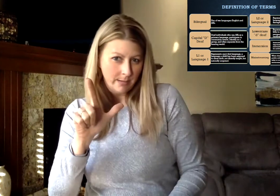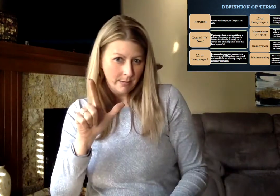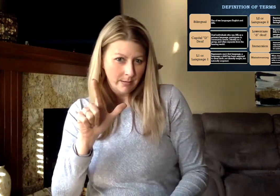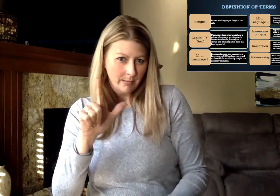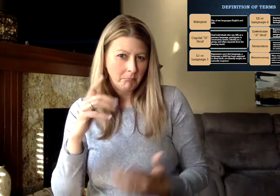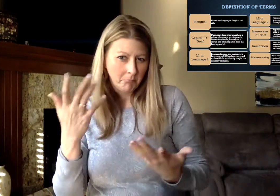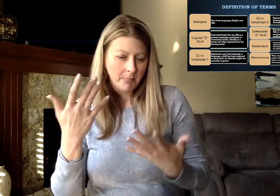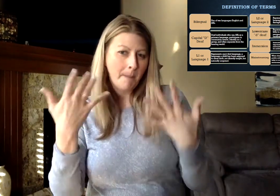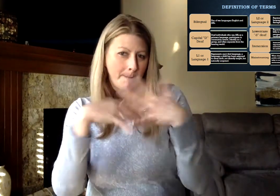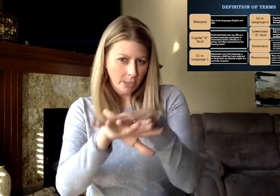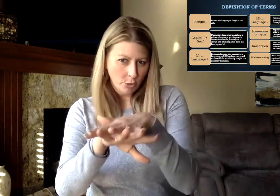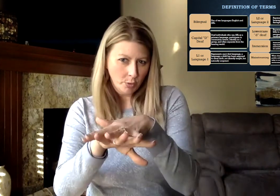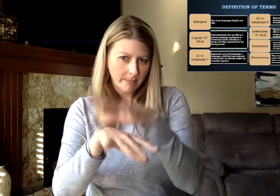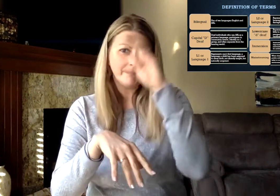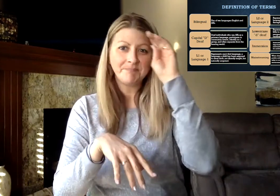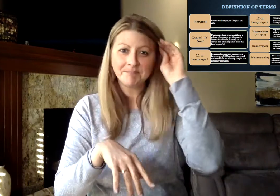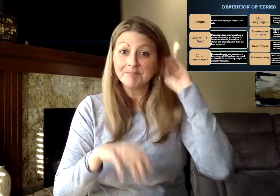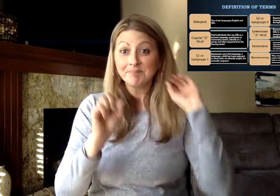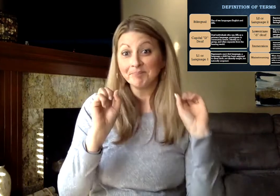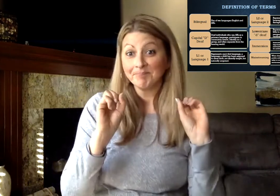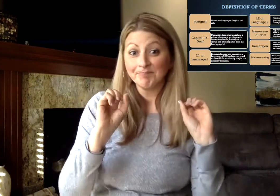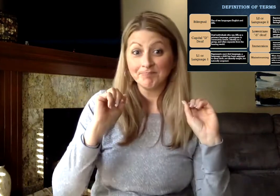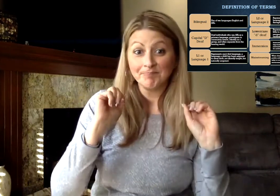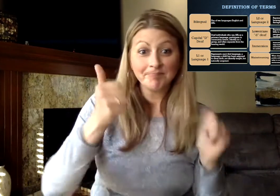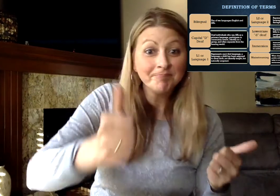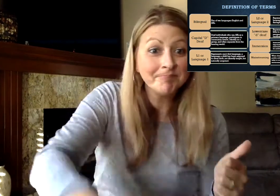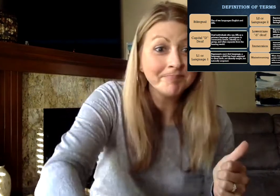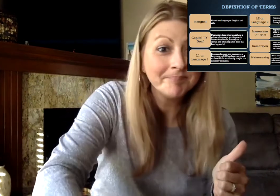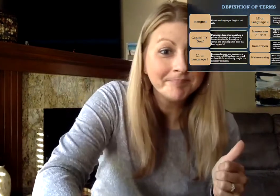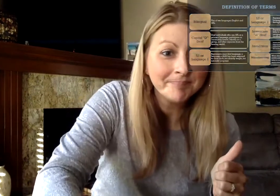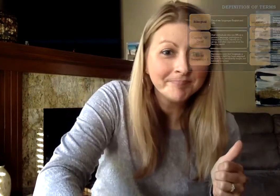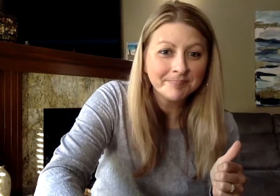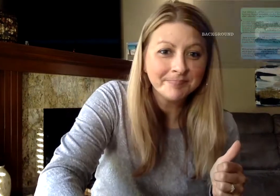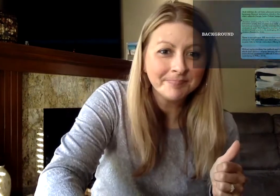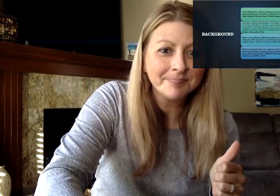into ASL. That's typical mainstreaming. All right.